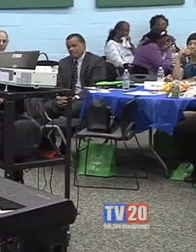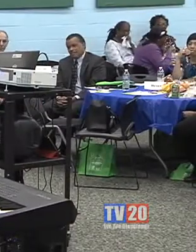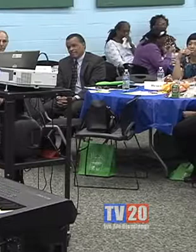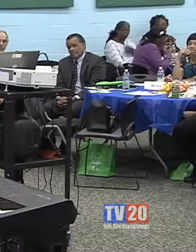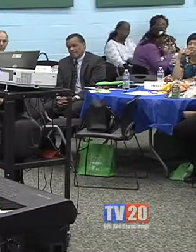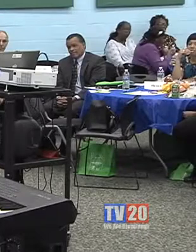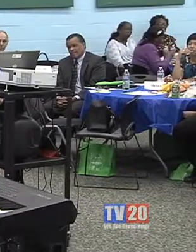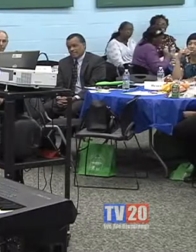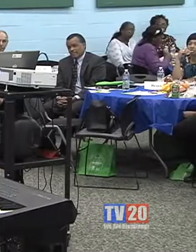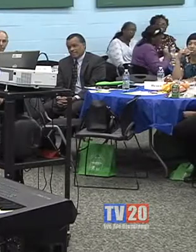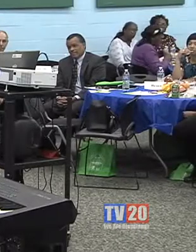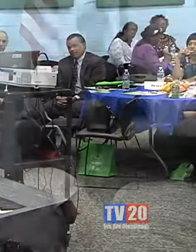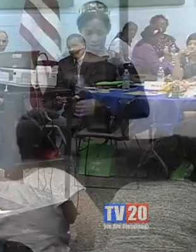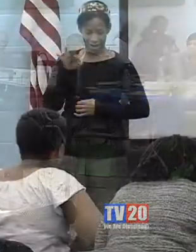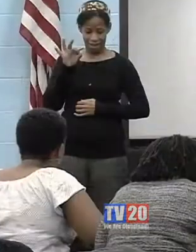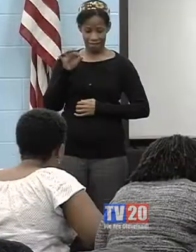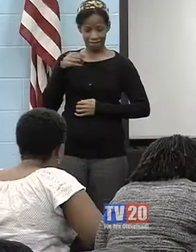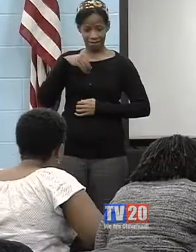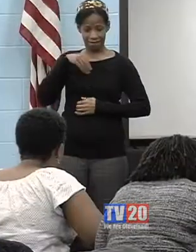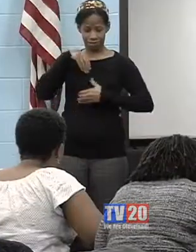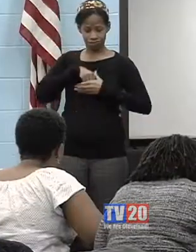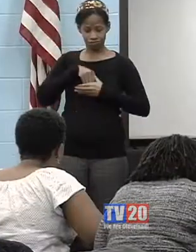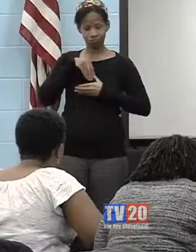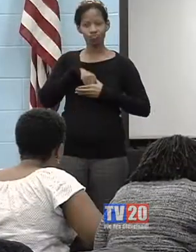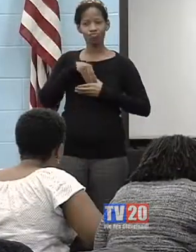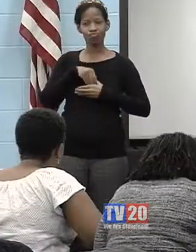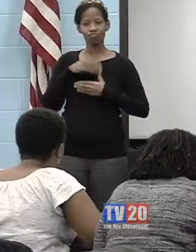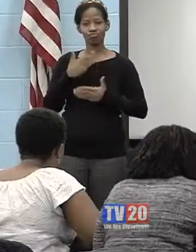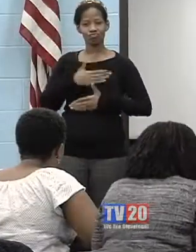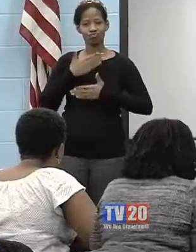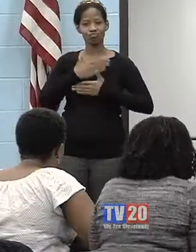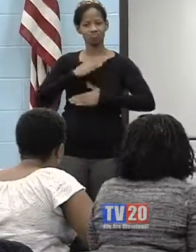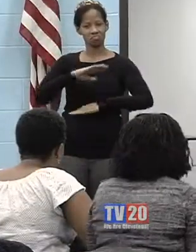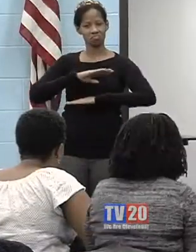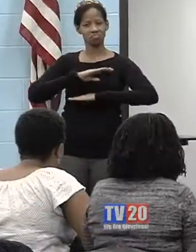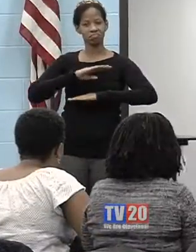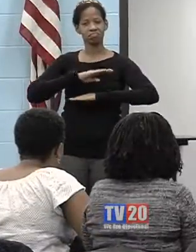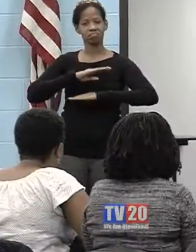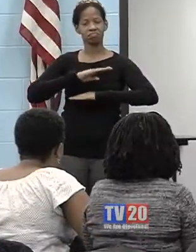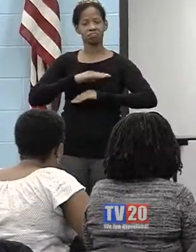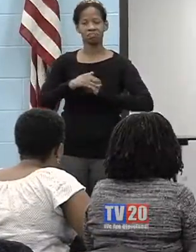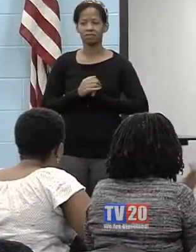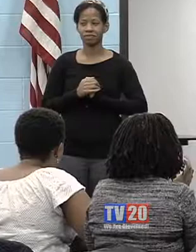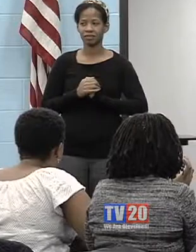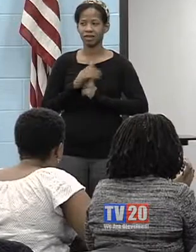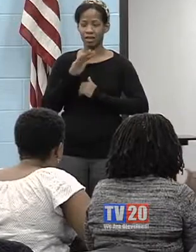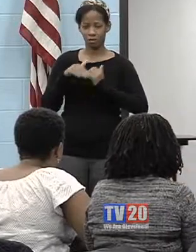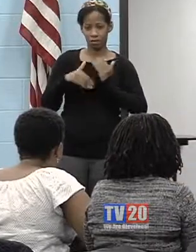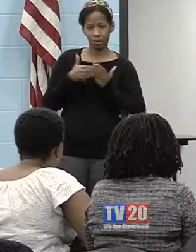but now I'm found.